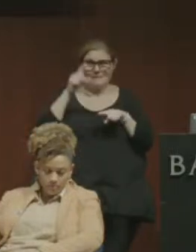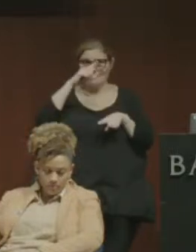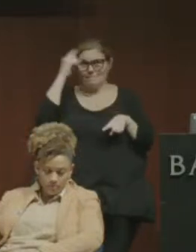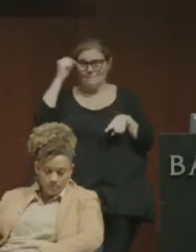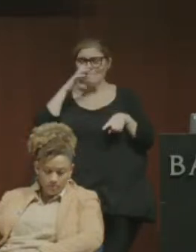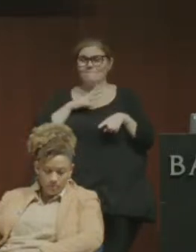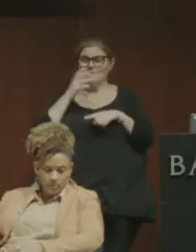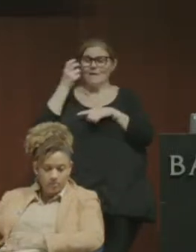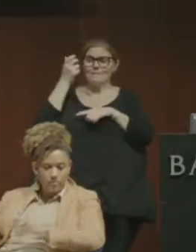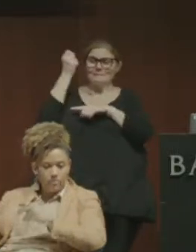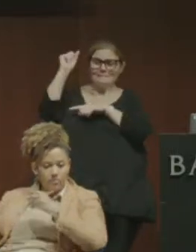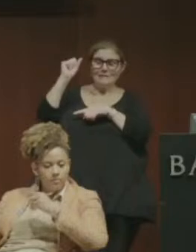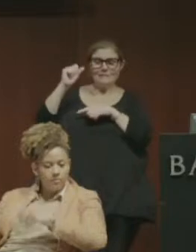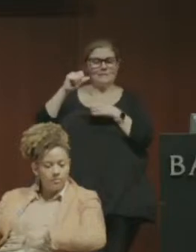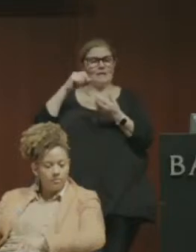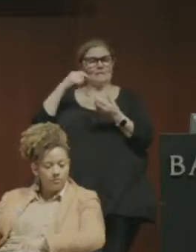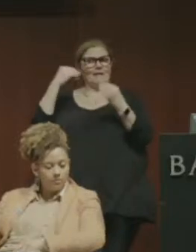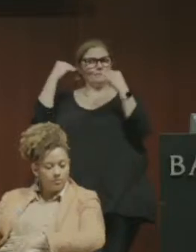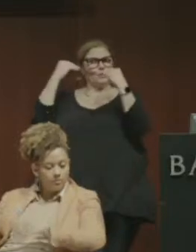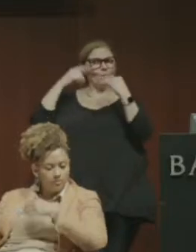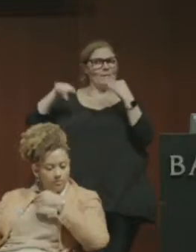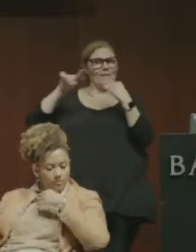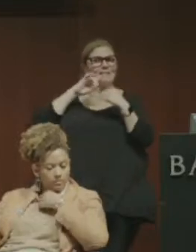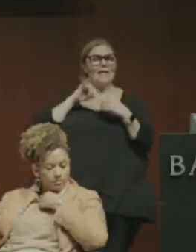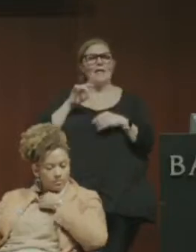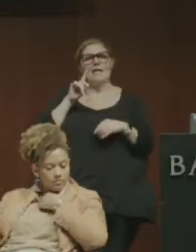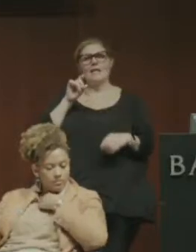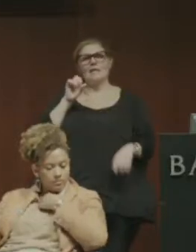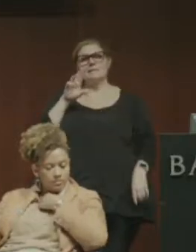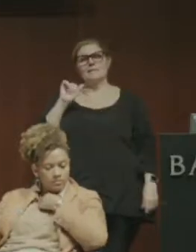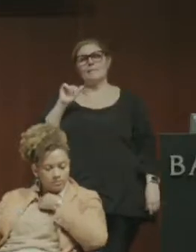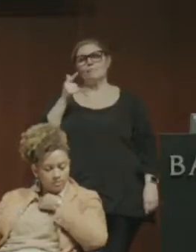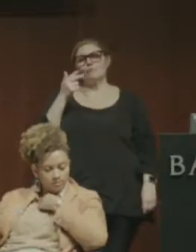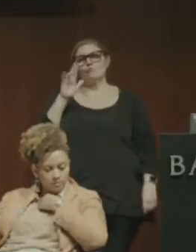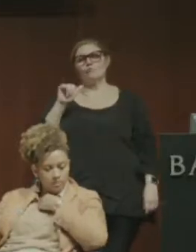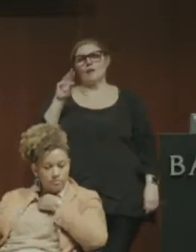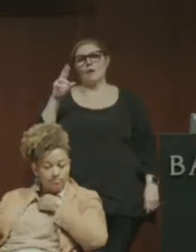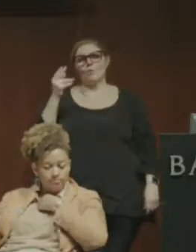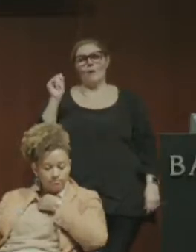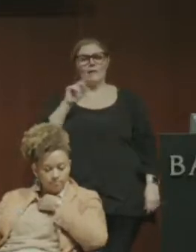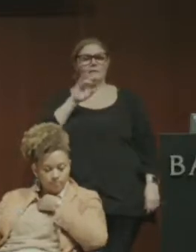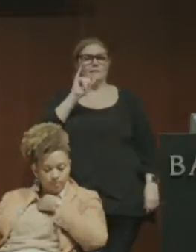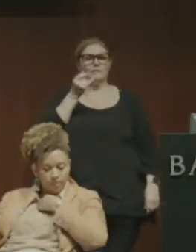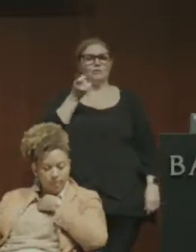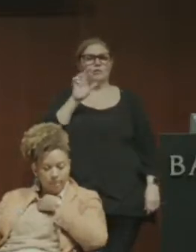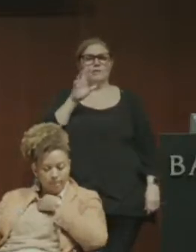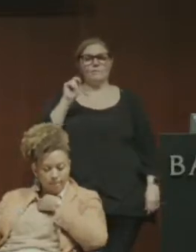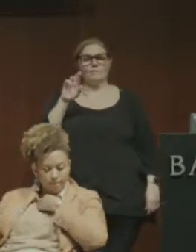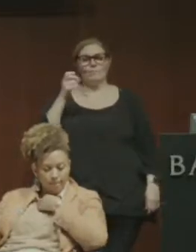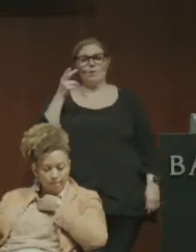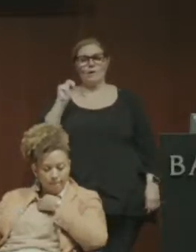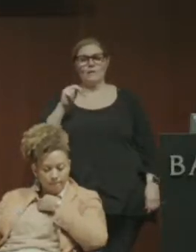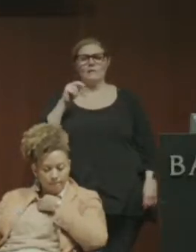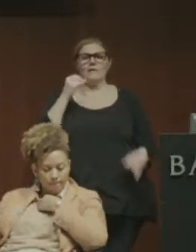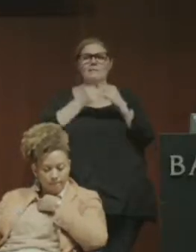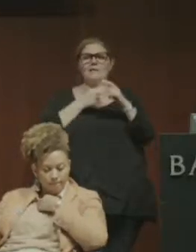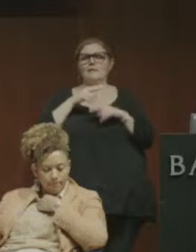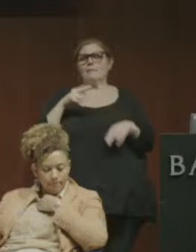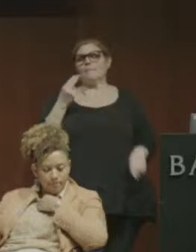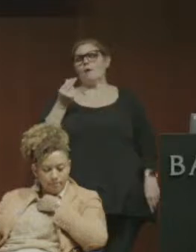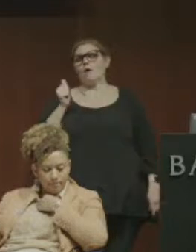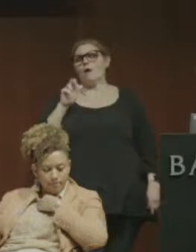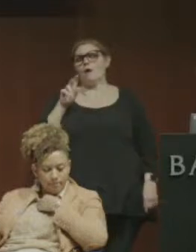feminist scholars of slavery have taught me, scholars like Deborah Gray White, Jennifer Morgan, Saidiya Hartman, they've all said